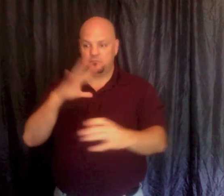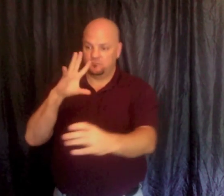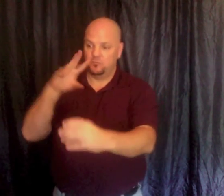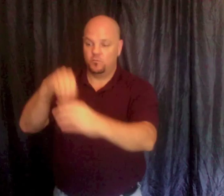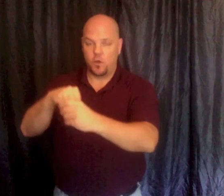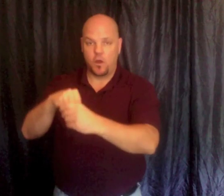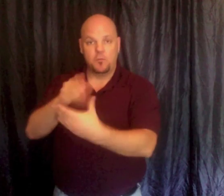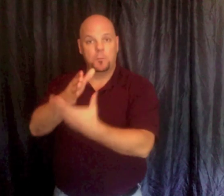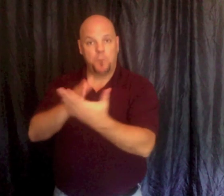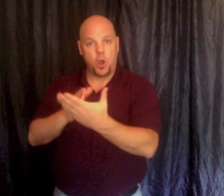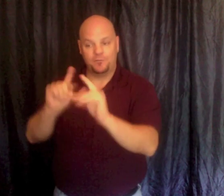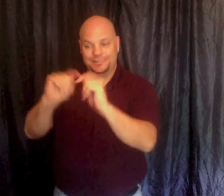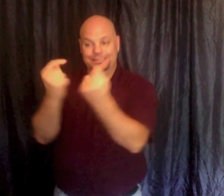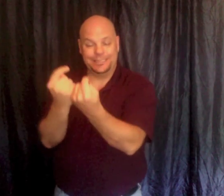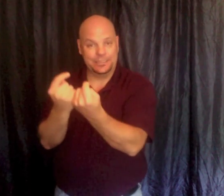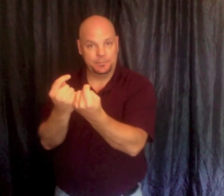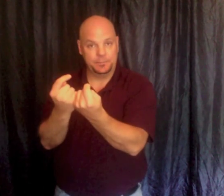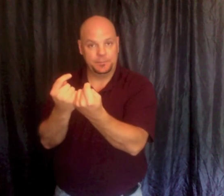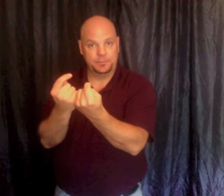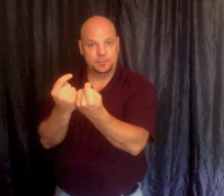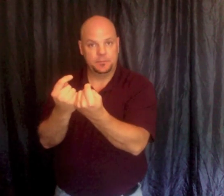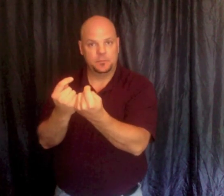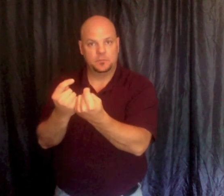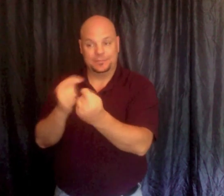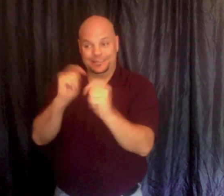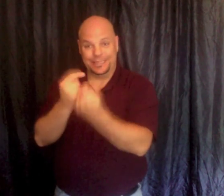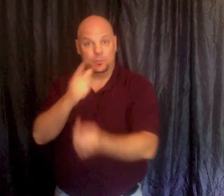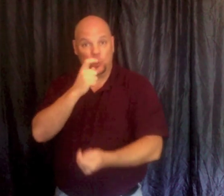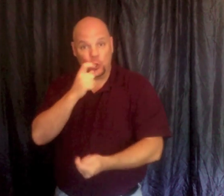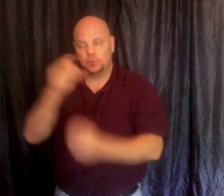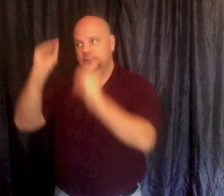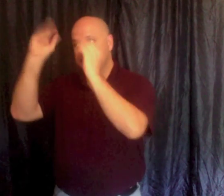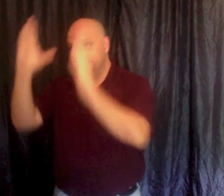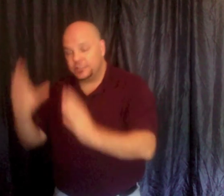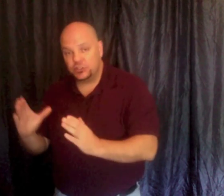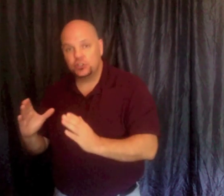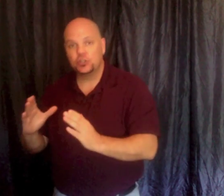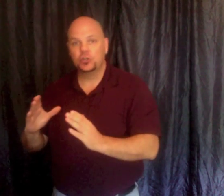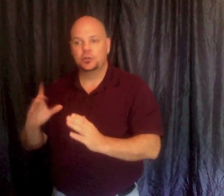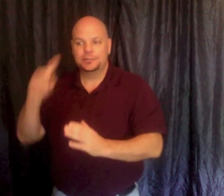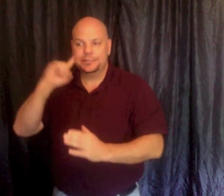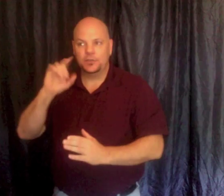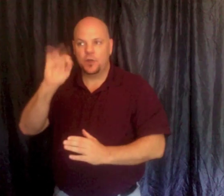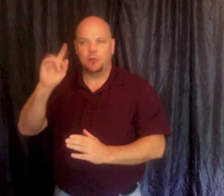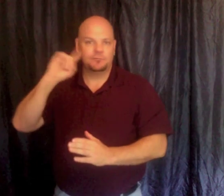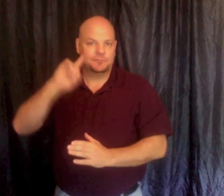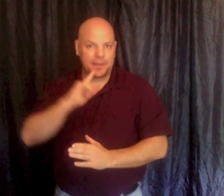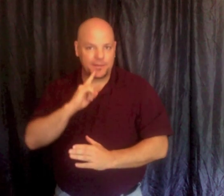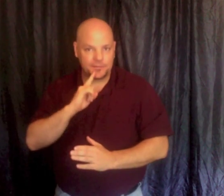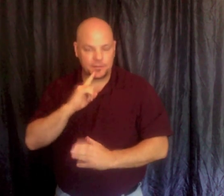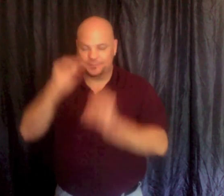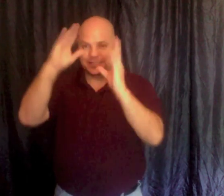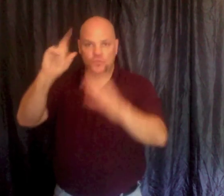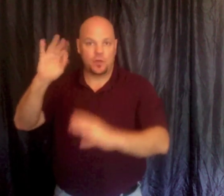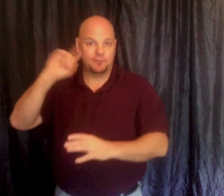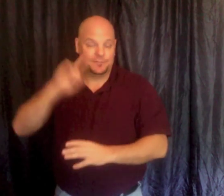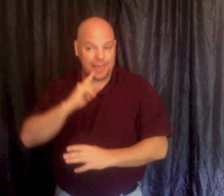this team? I've got the teacher, the classroom teacher, the teacher of the deaf, the principal, guidance